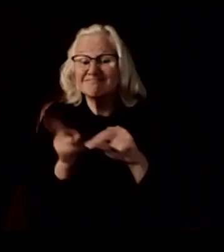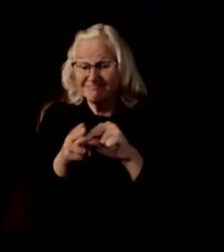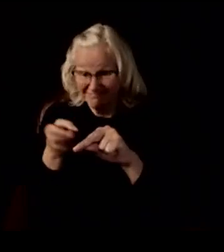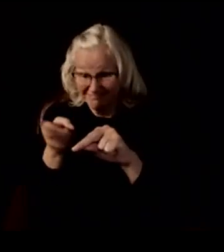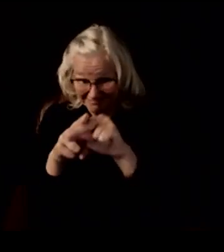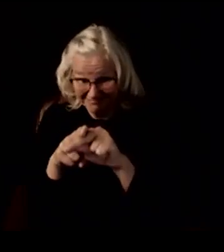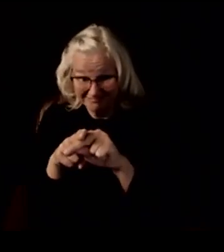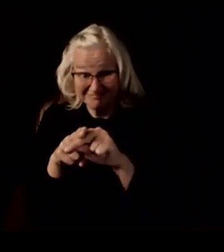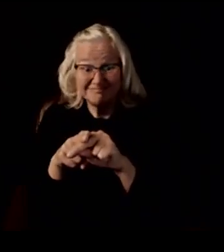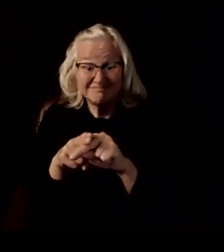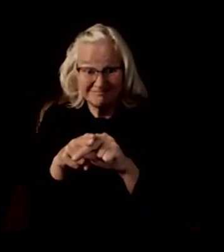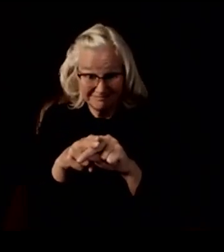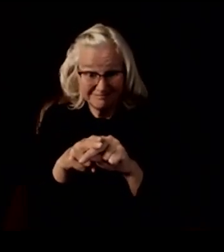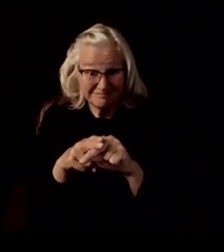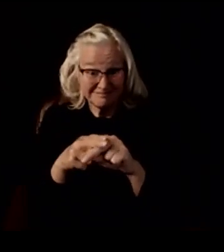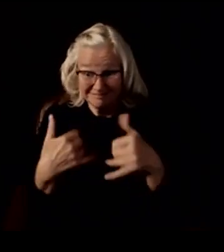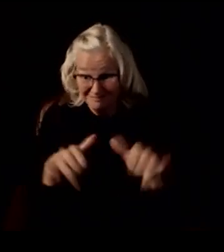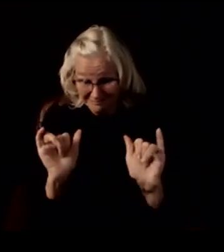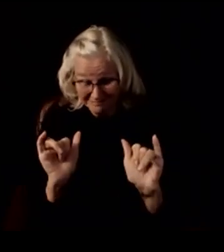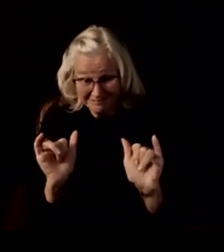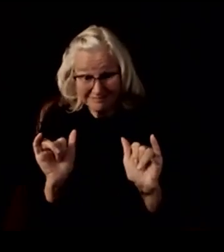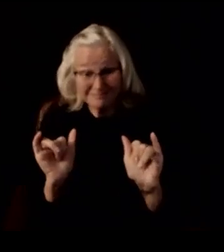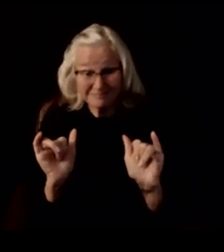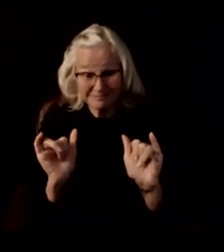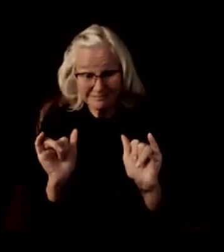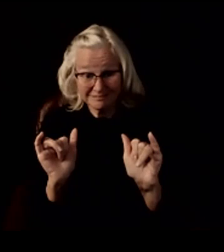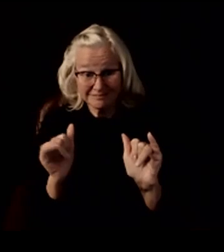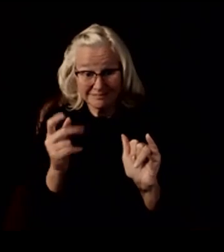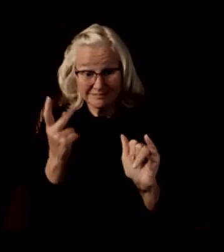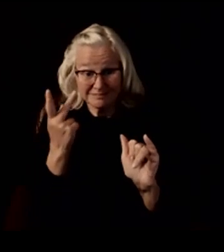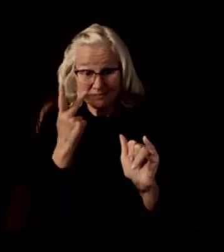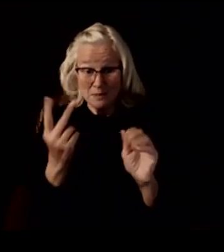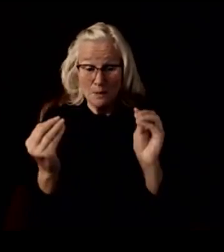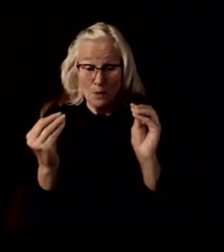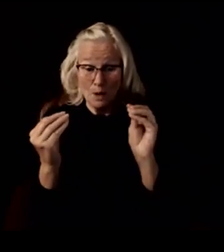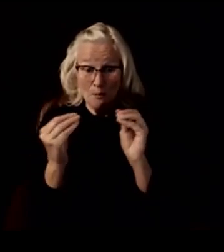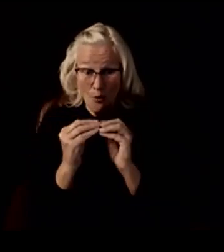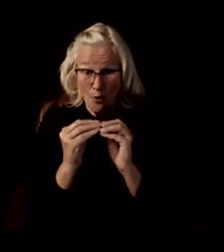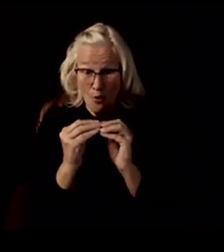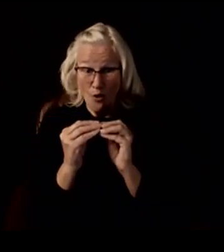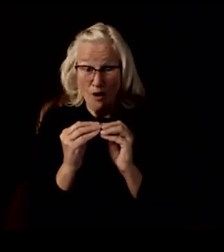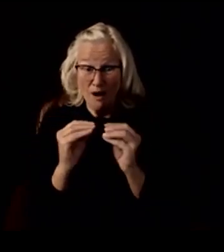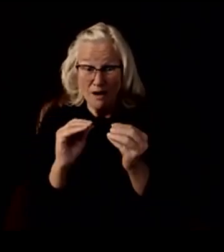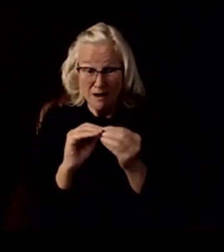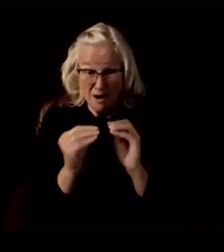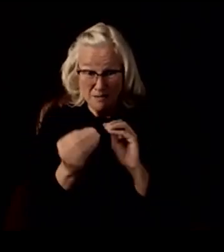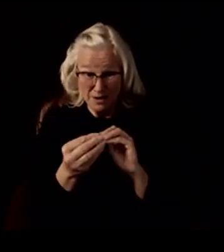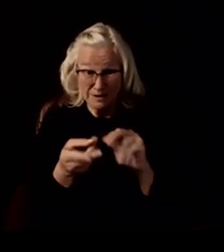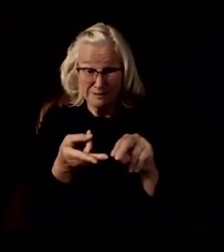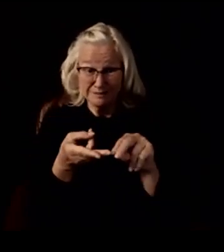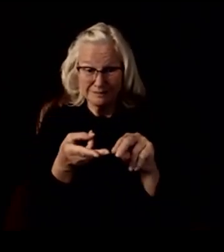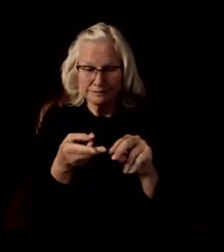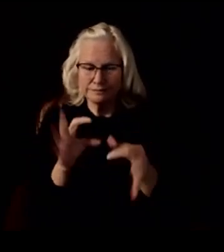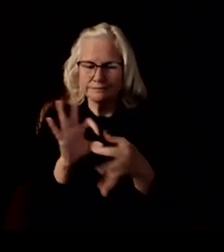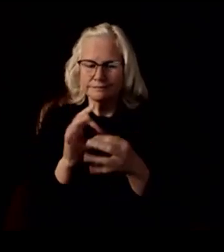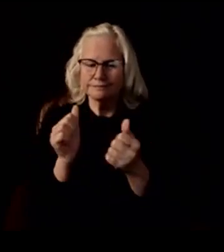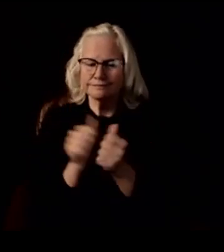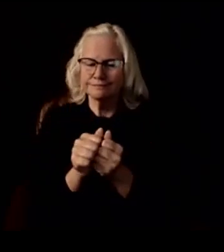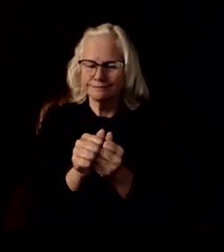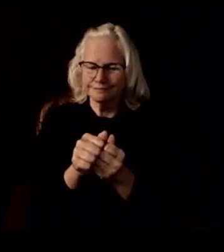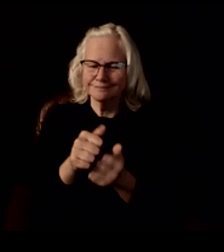seeing many, many more cases that are linked to social outbreaks. So we've had